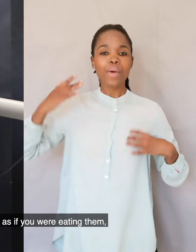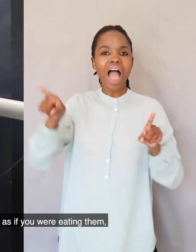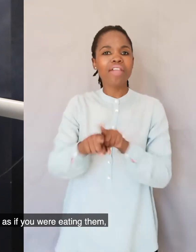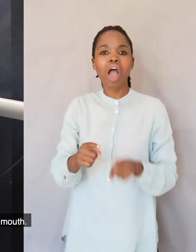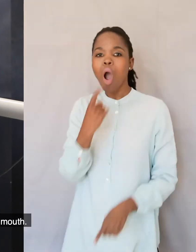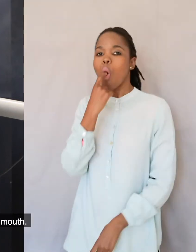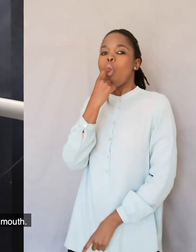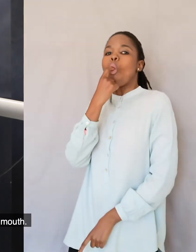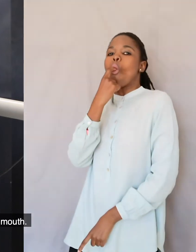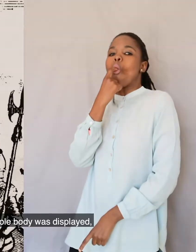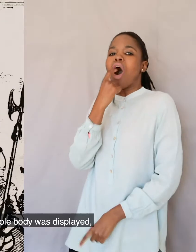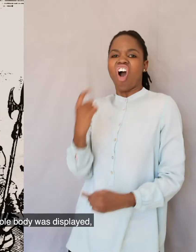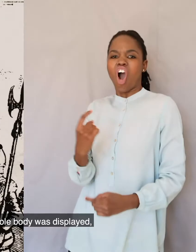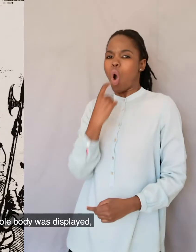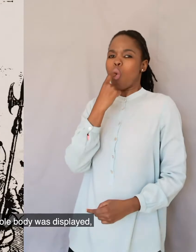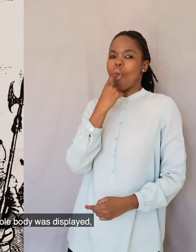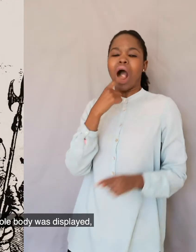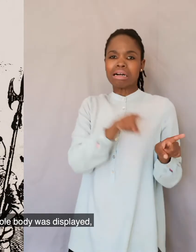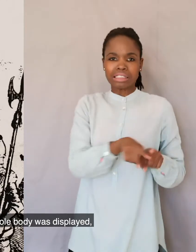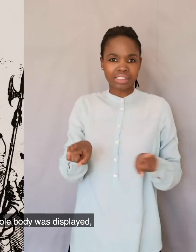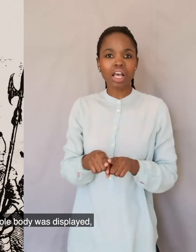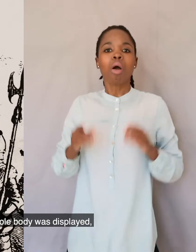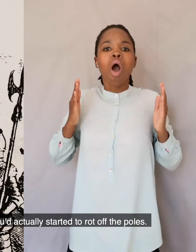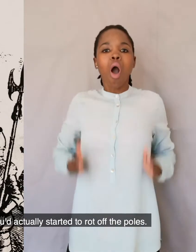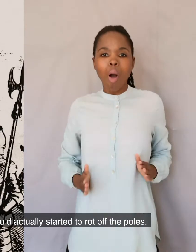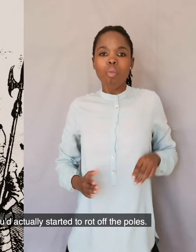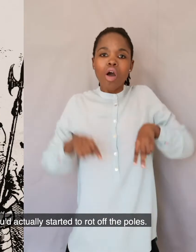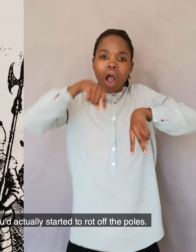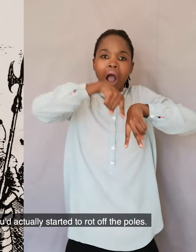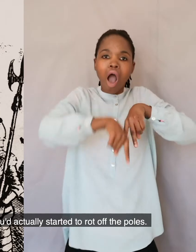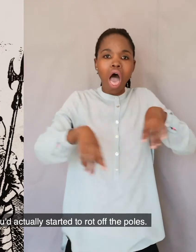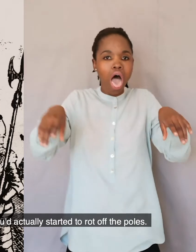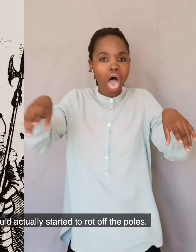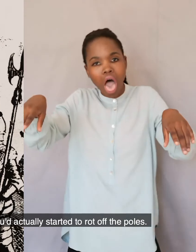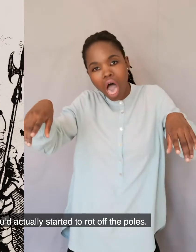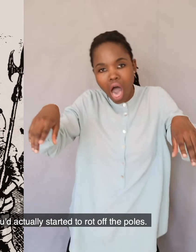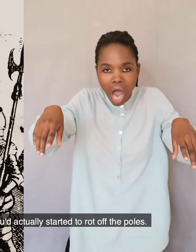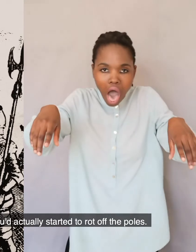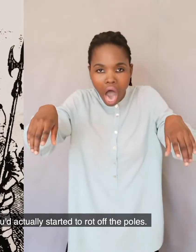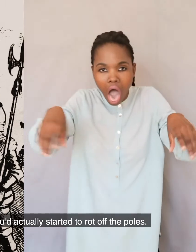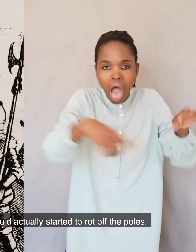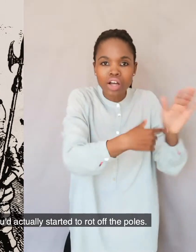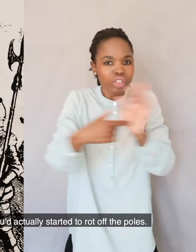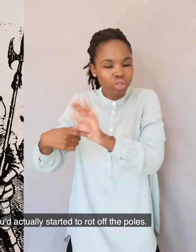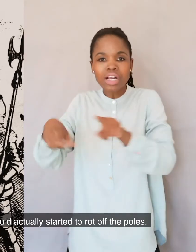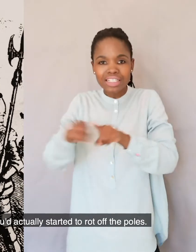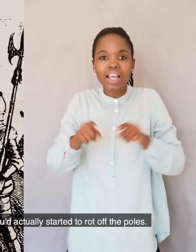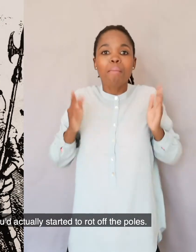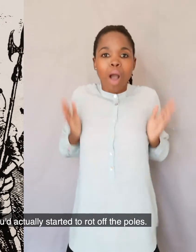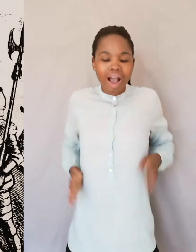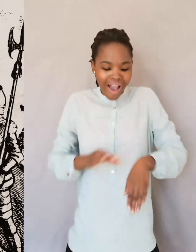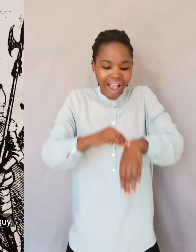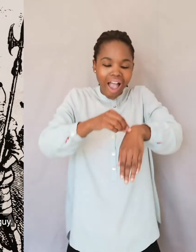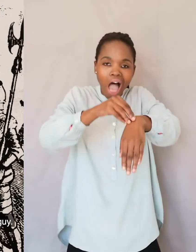you were eating them, sewed them to your mouth. and put you out so that your whole body was displayed and you were not allowed to be taken down until you'd actually started to rot off the